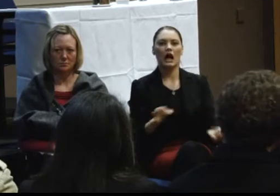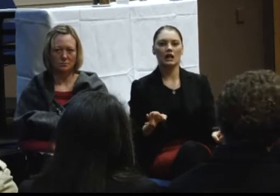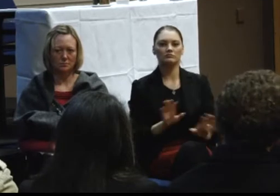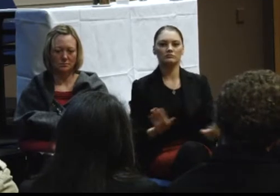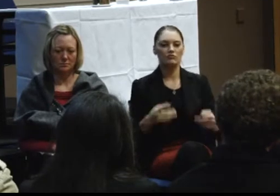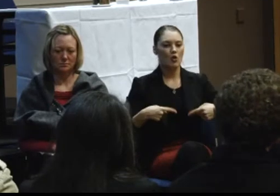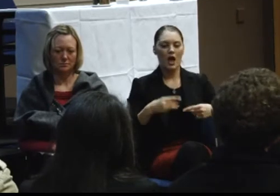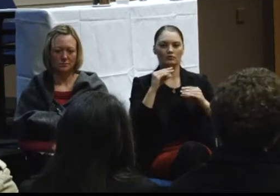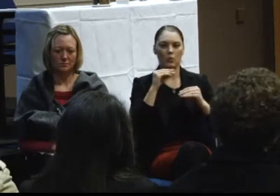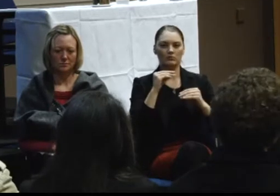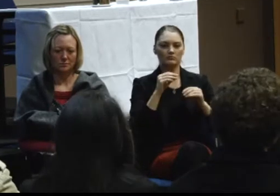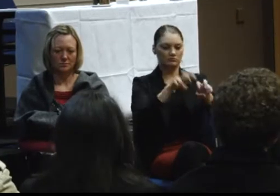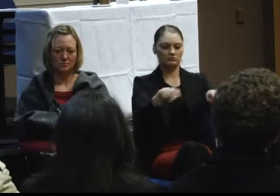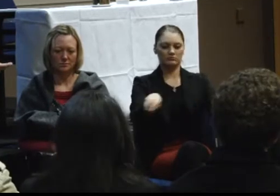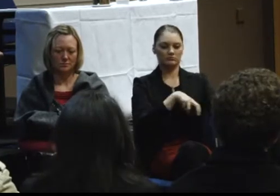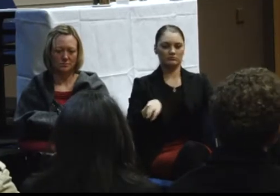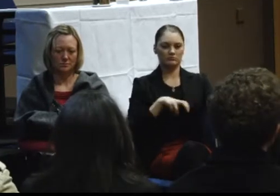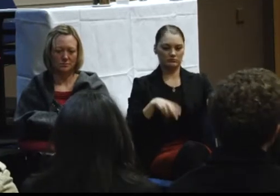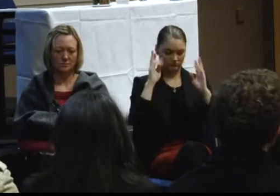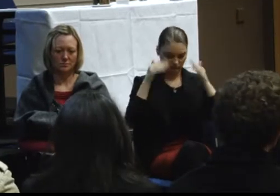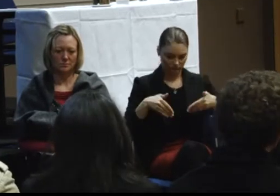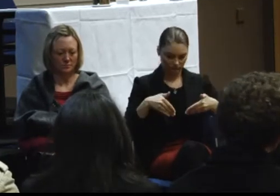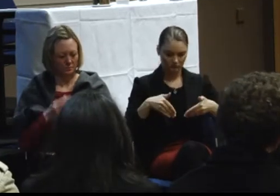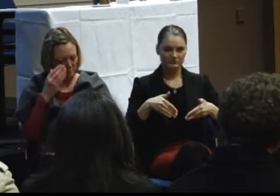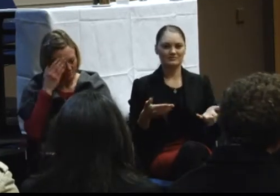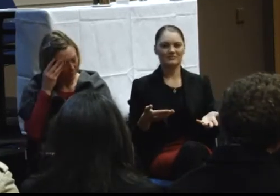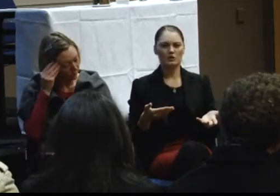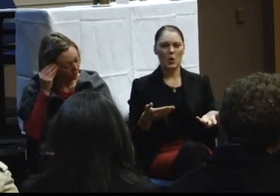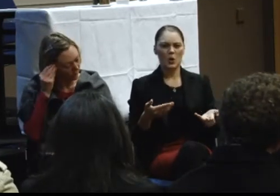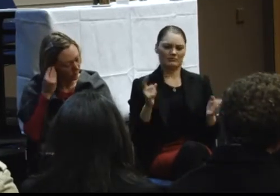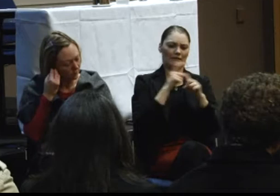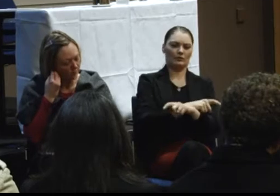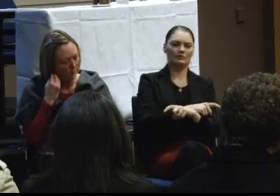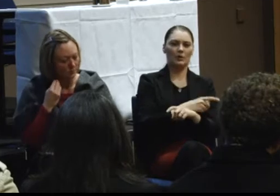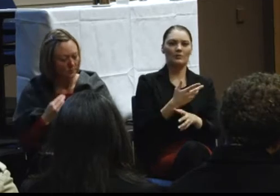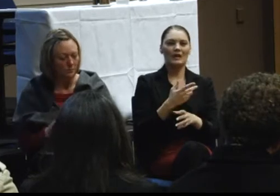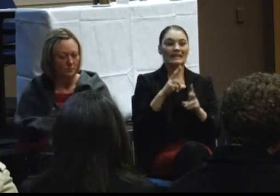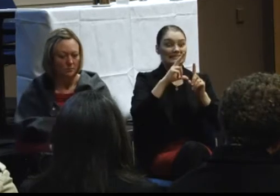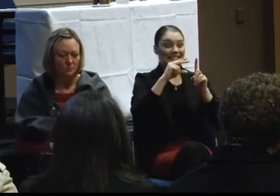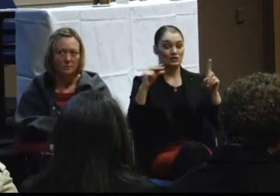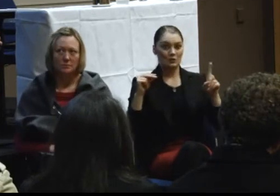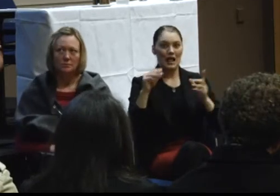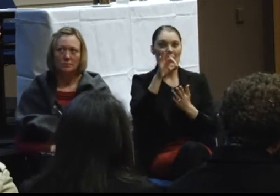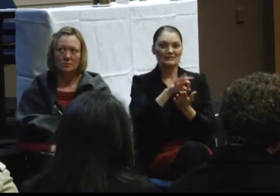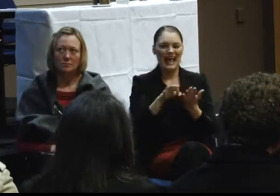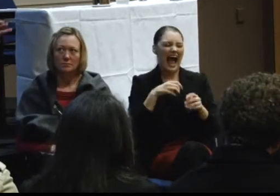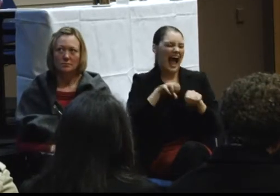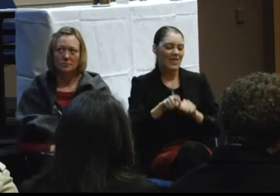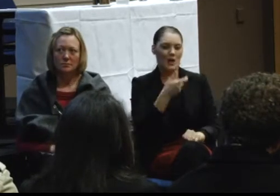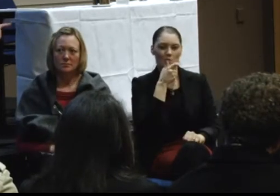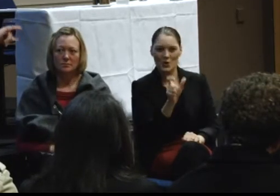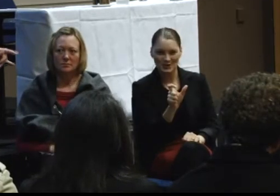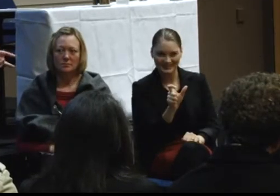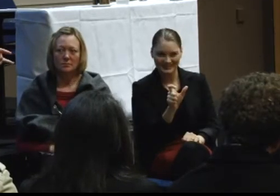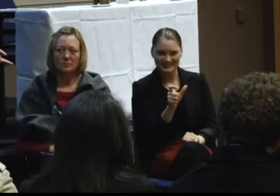So while we're teaching all this digital literacy stuff, I hate the word digital literacy, while